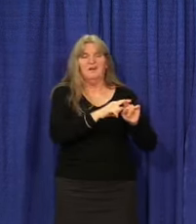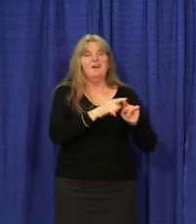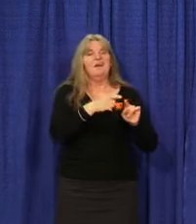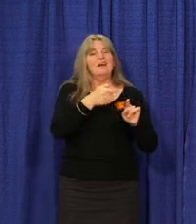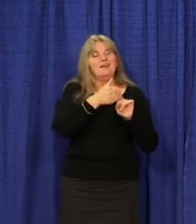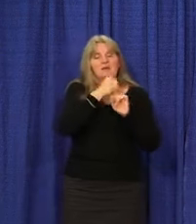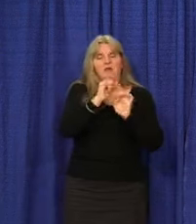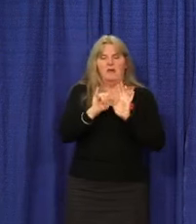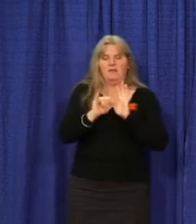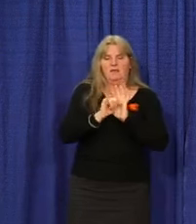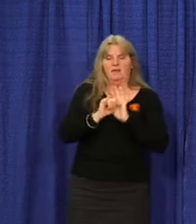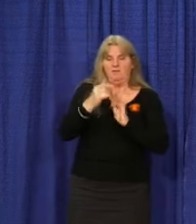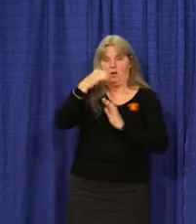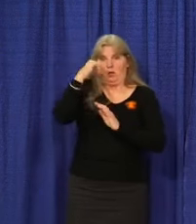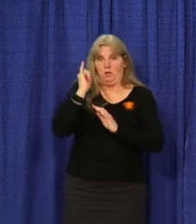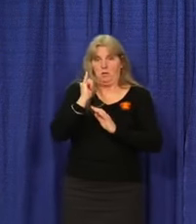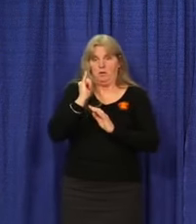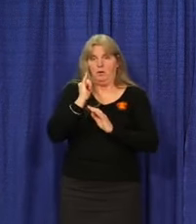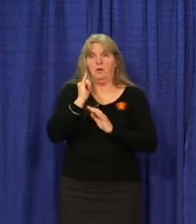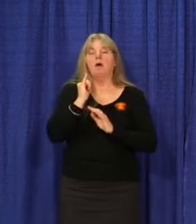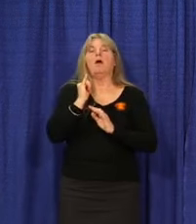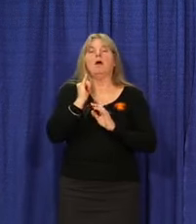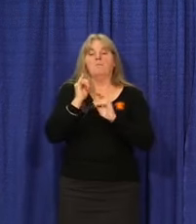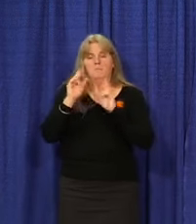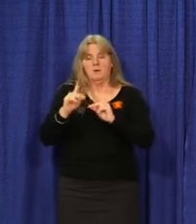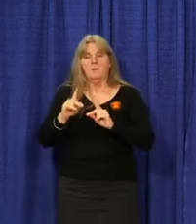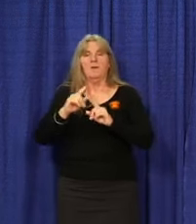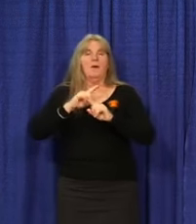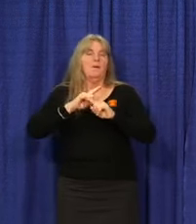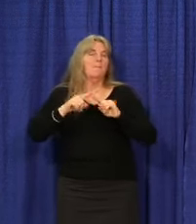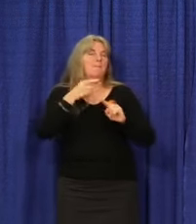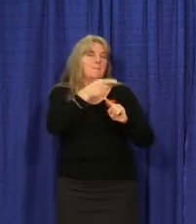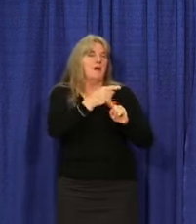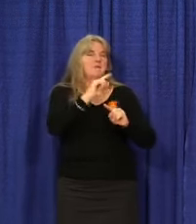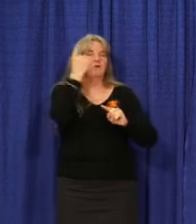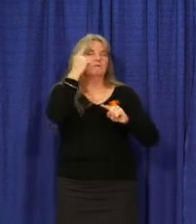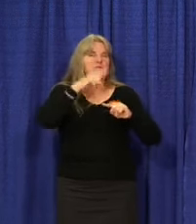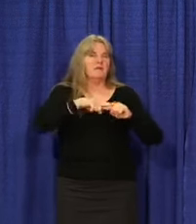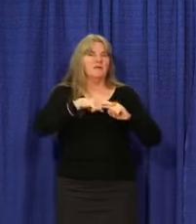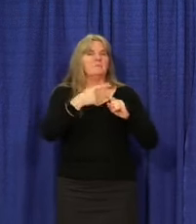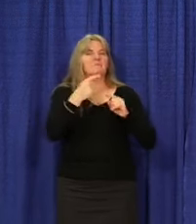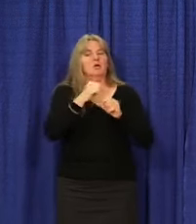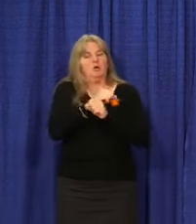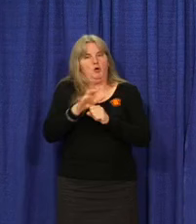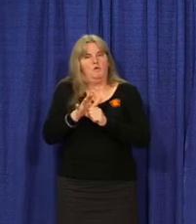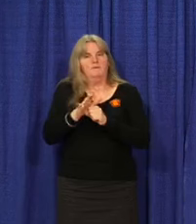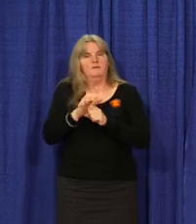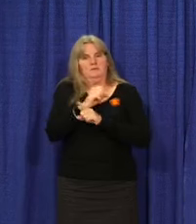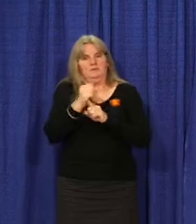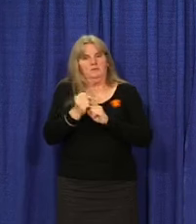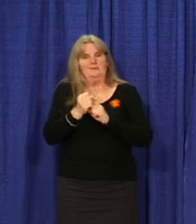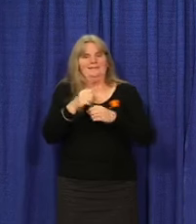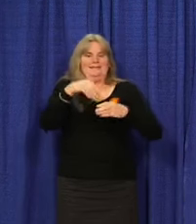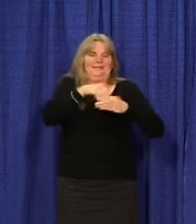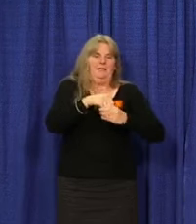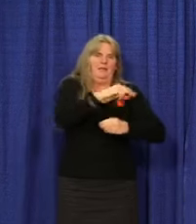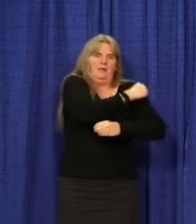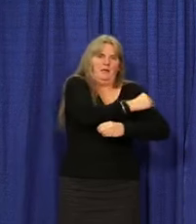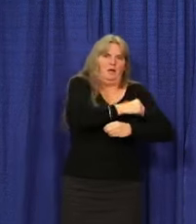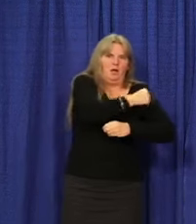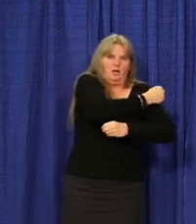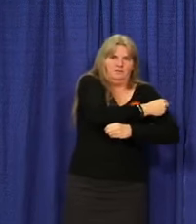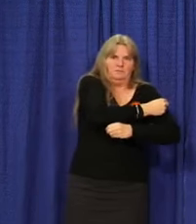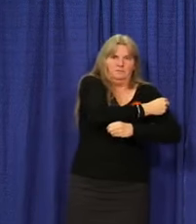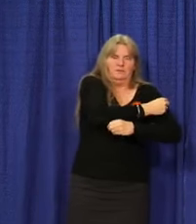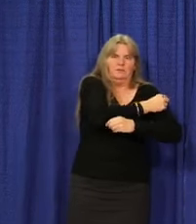this does represent the first hospitalization of a diagnosed individual since COVID-19 was first diagnosed in